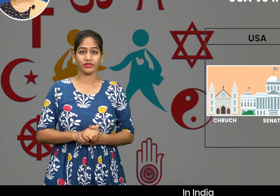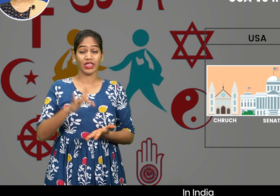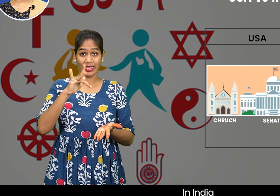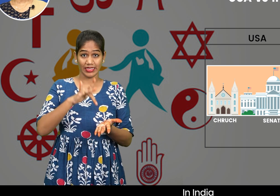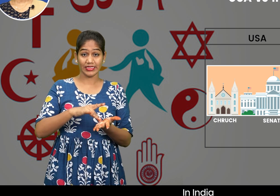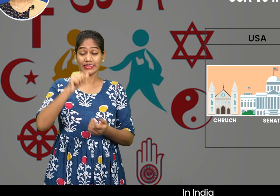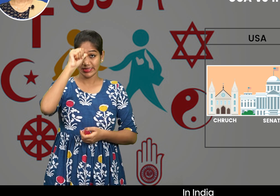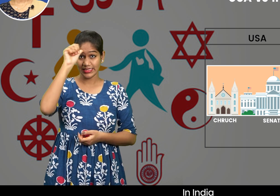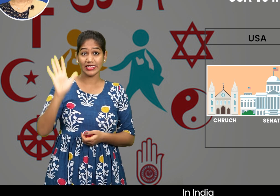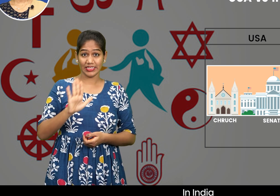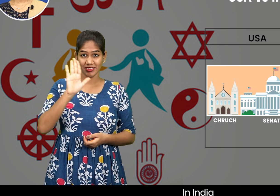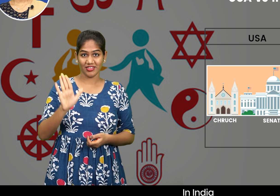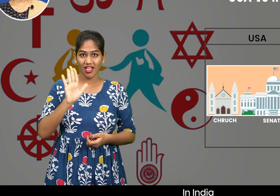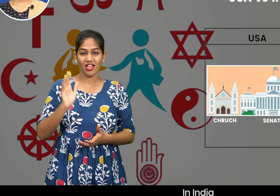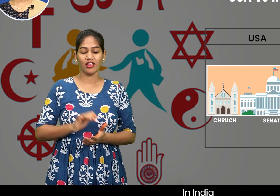In India,